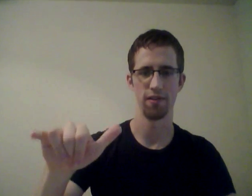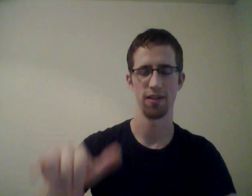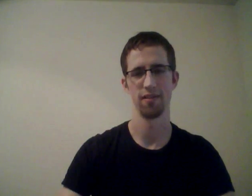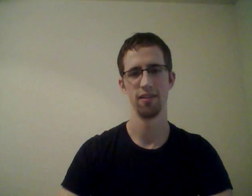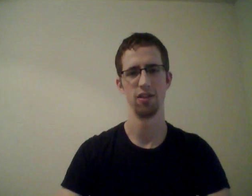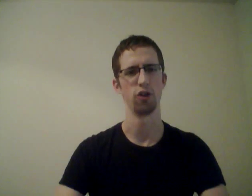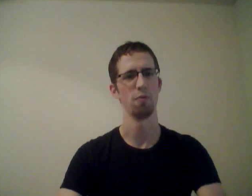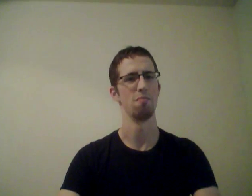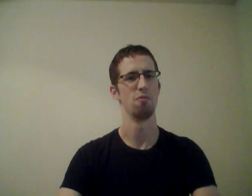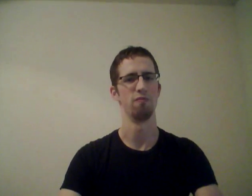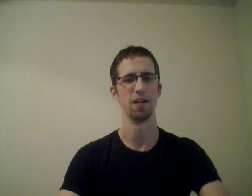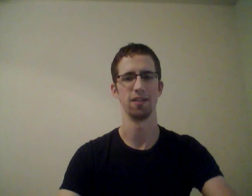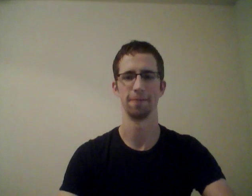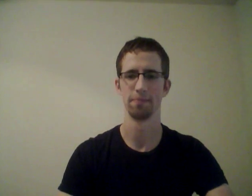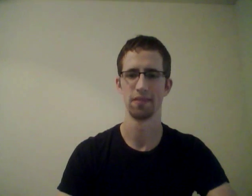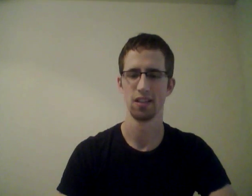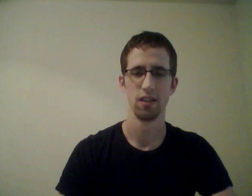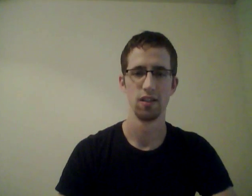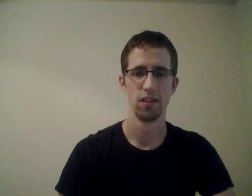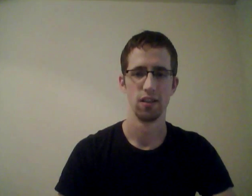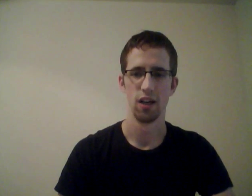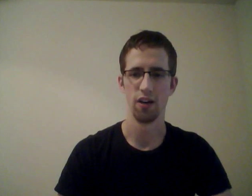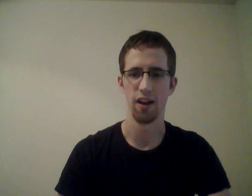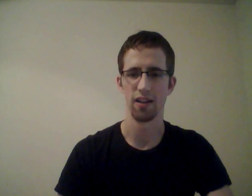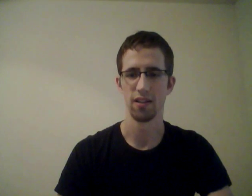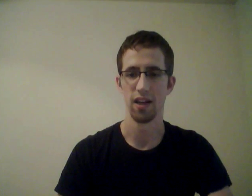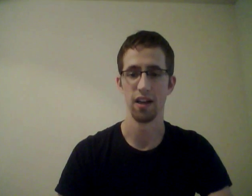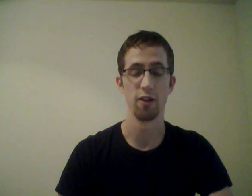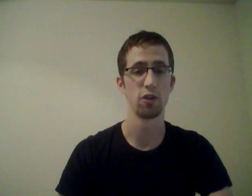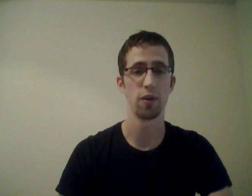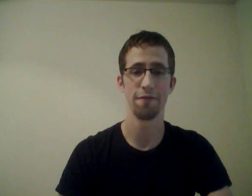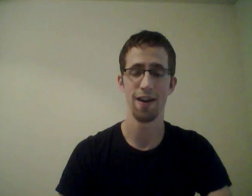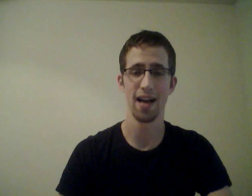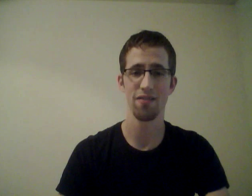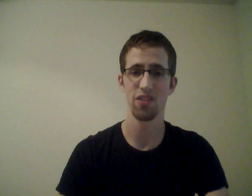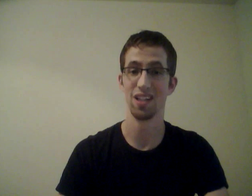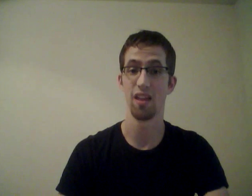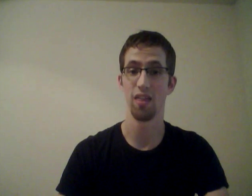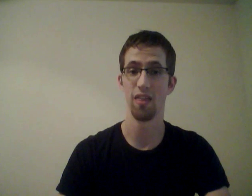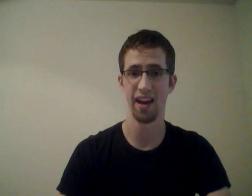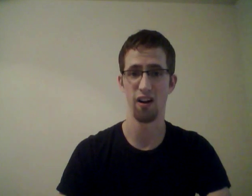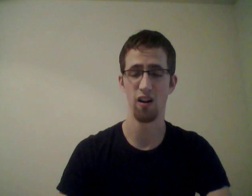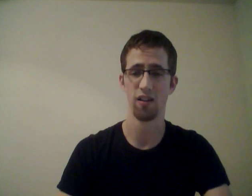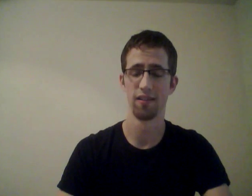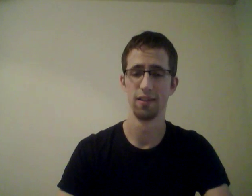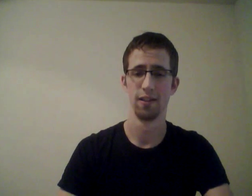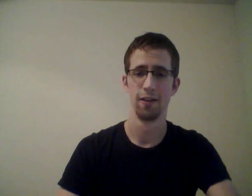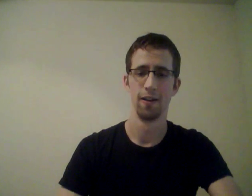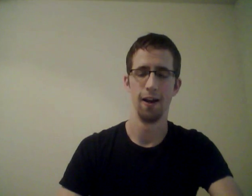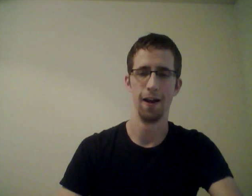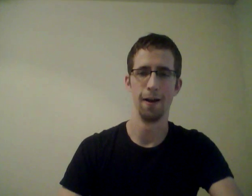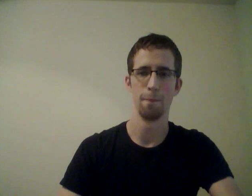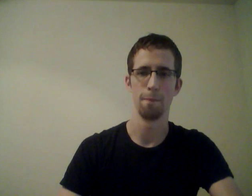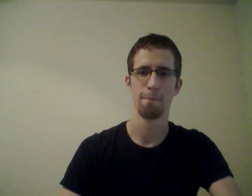swift, determined movement. Alright, and number 25 is there.